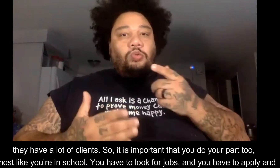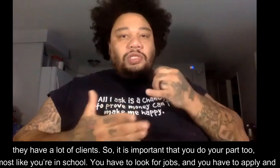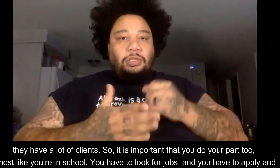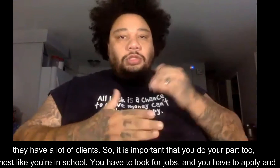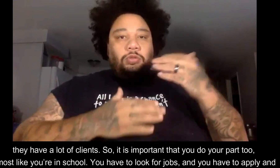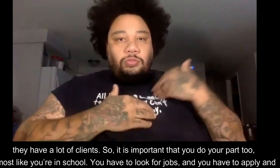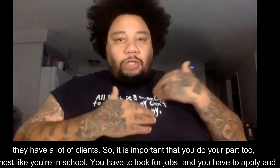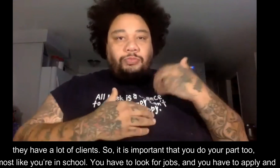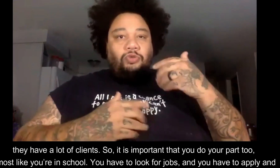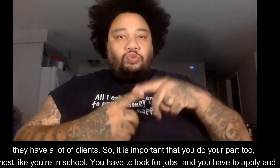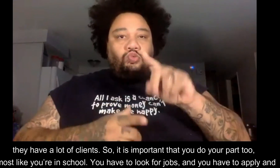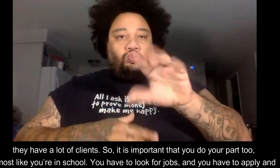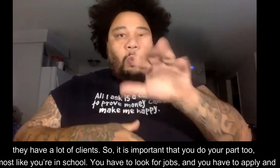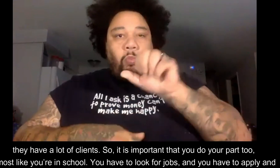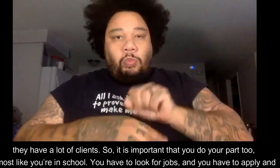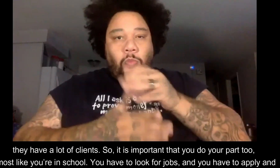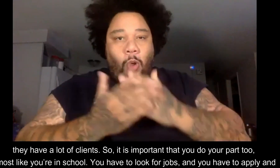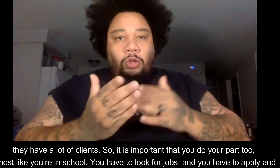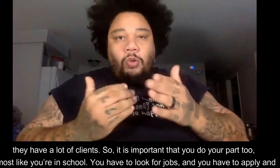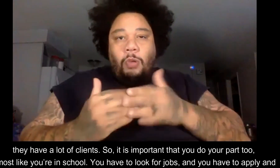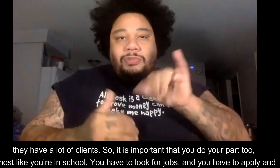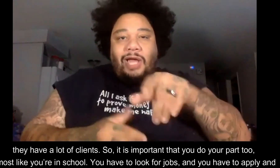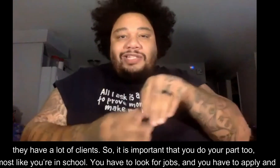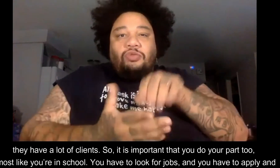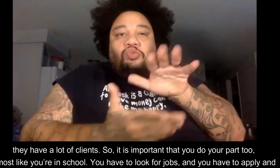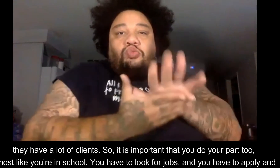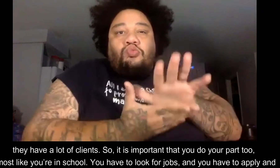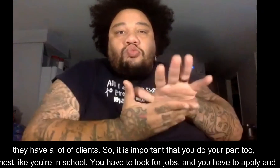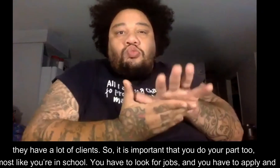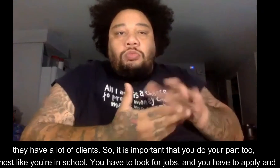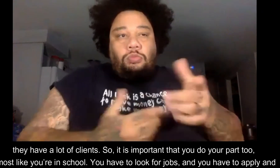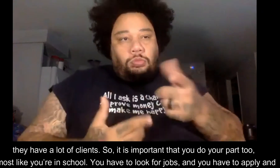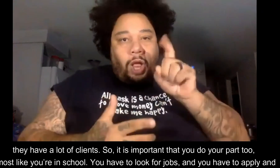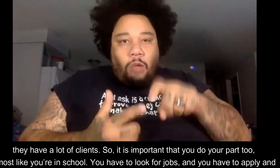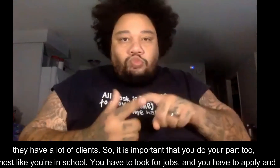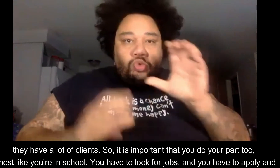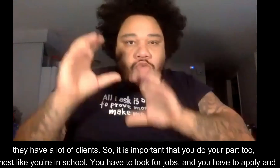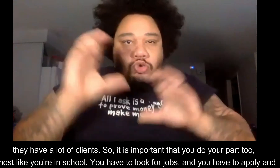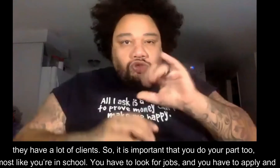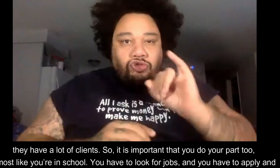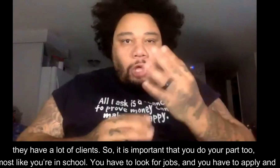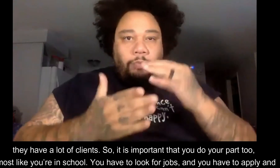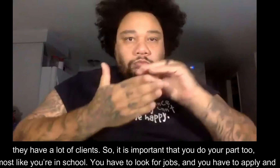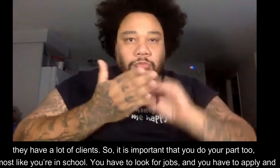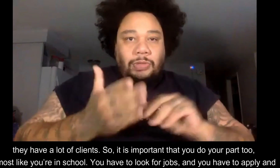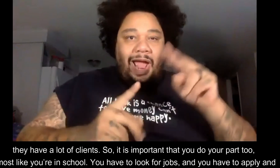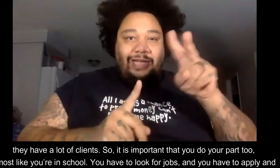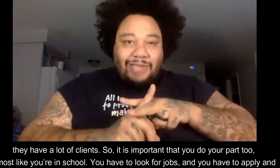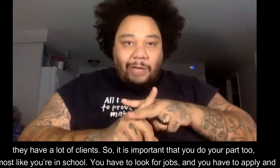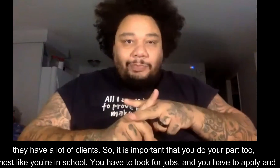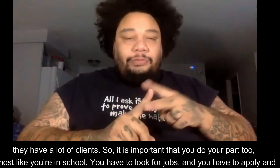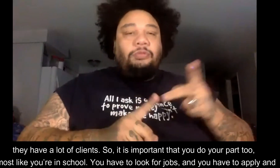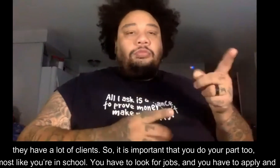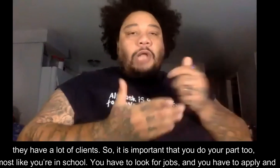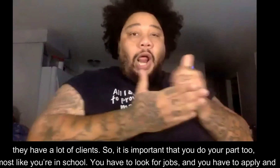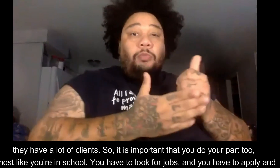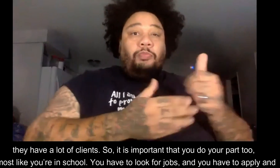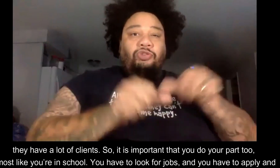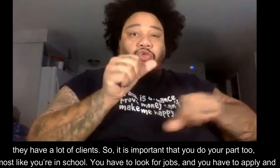clients. So, it's important that you do your part too, almost like you're in school. You have to look for jobs and you have to